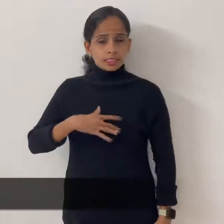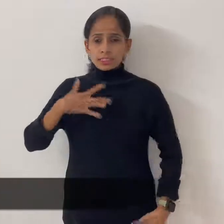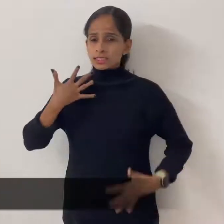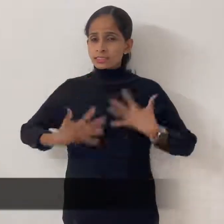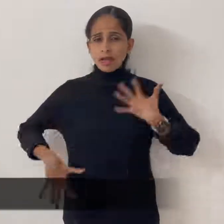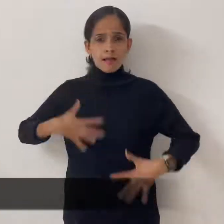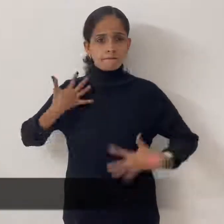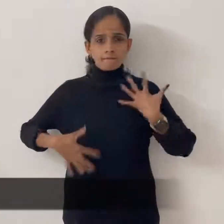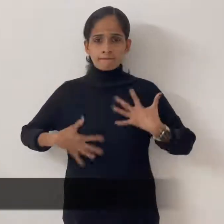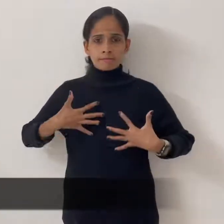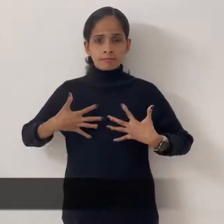suffer,